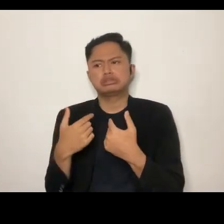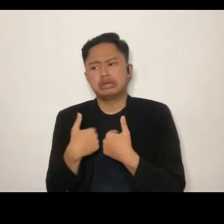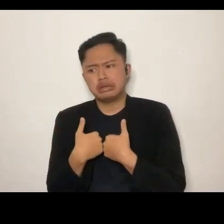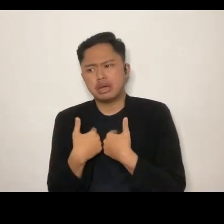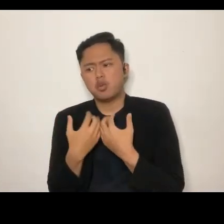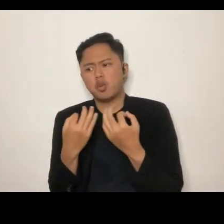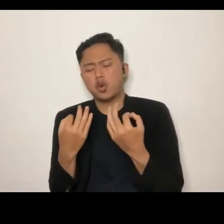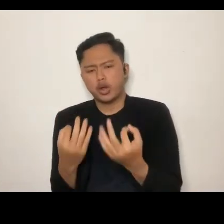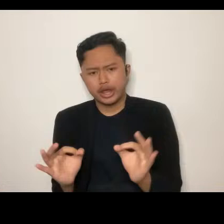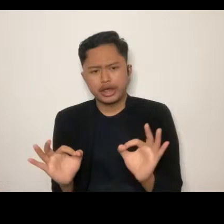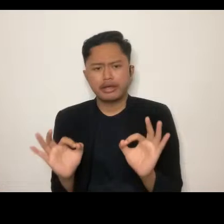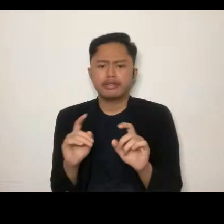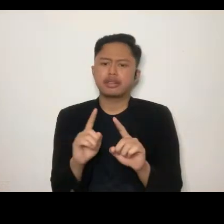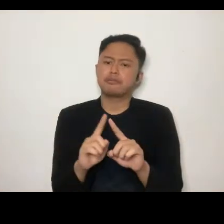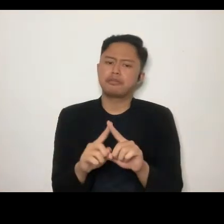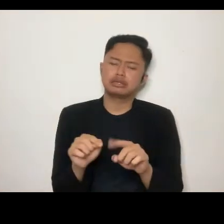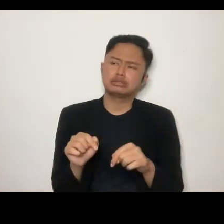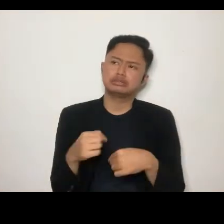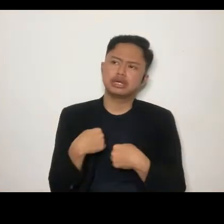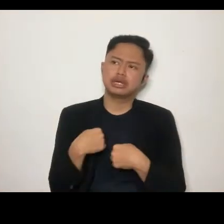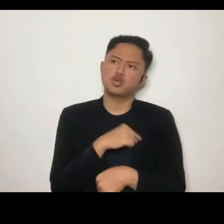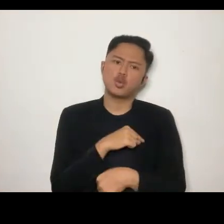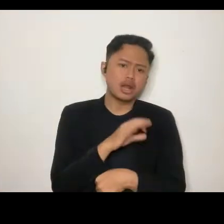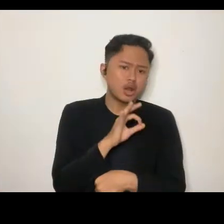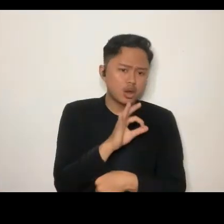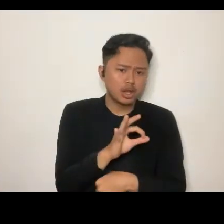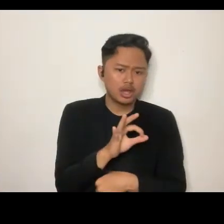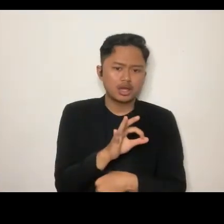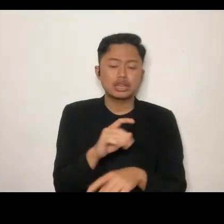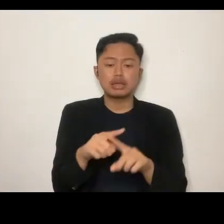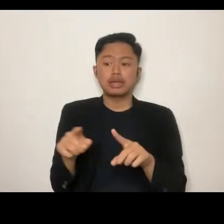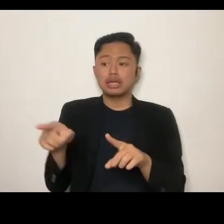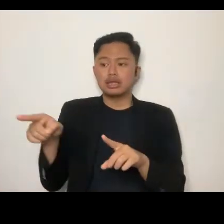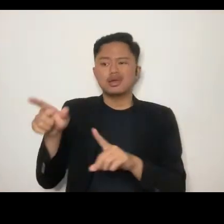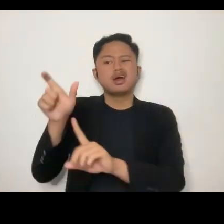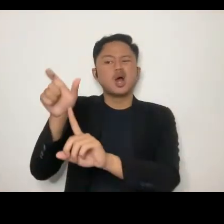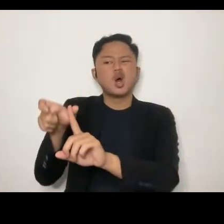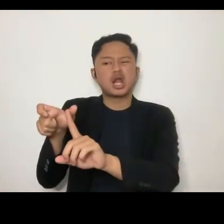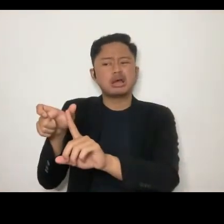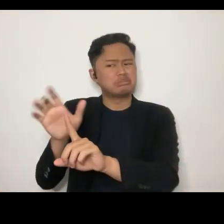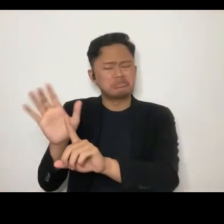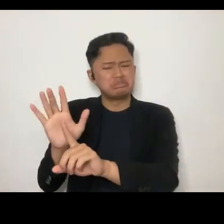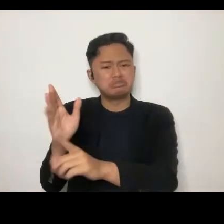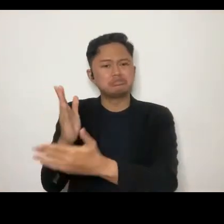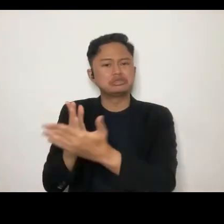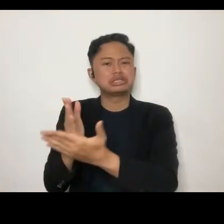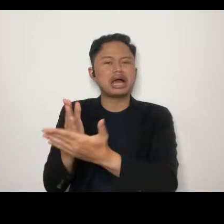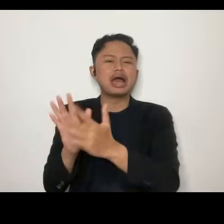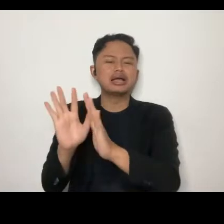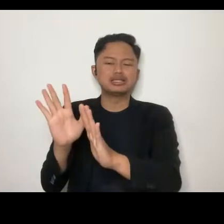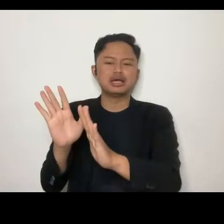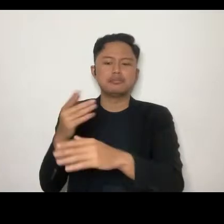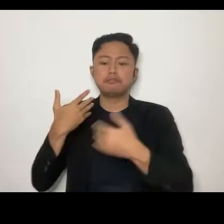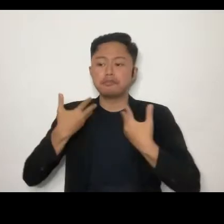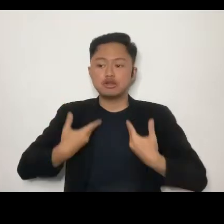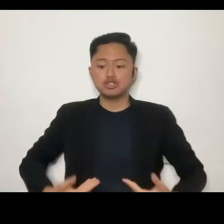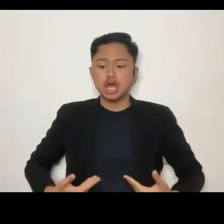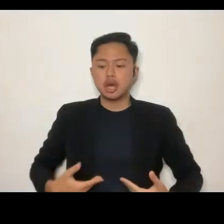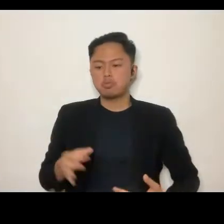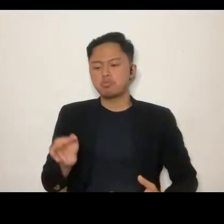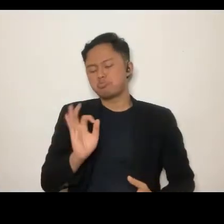Karma, always said that we are a half human. We are only half human.